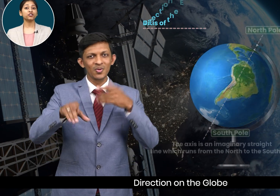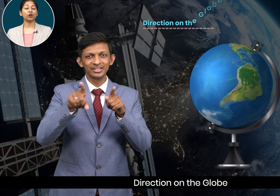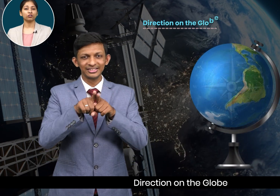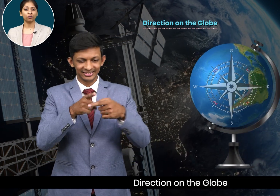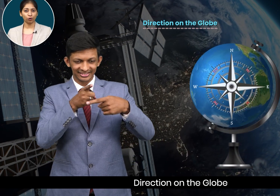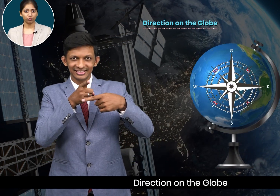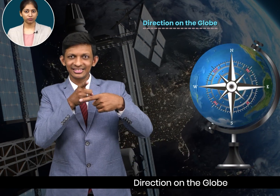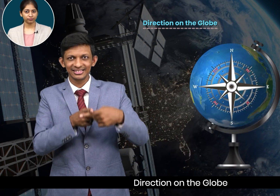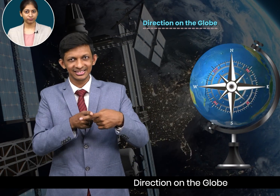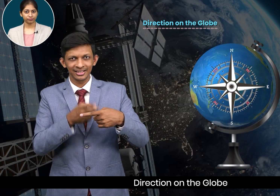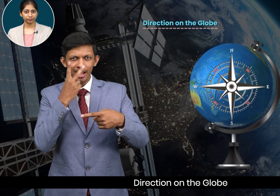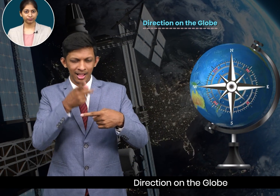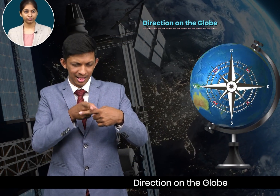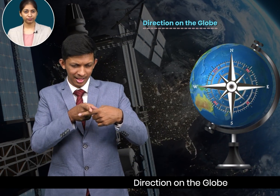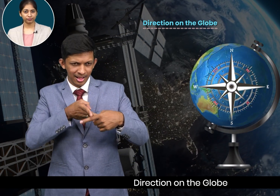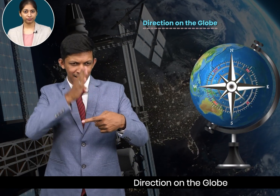Direction on the globe.